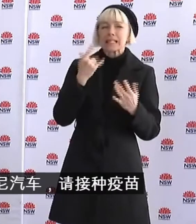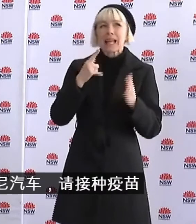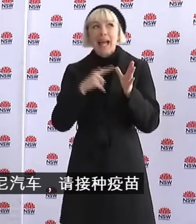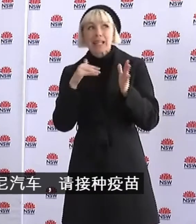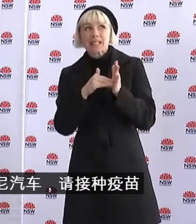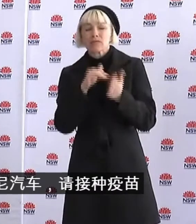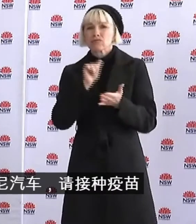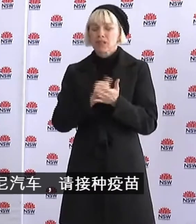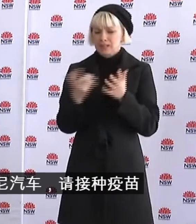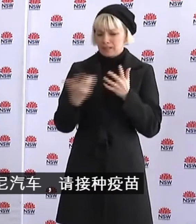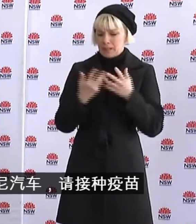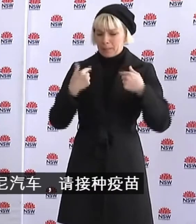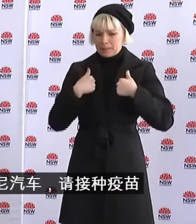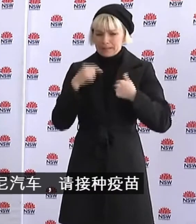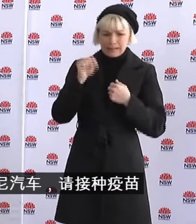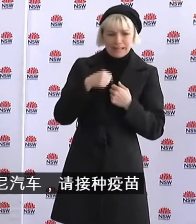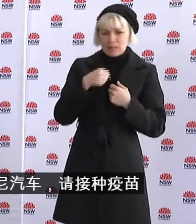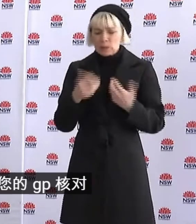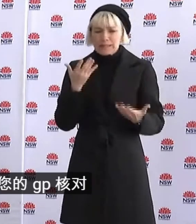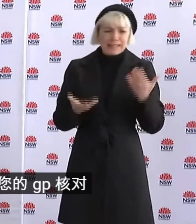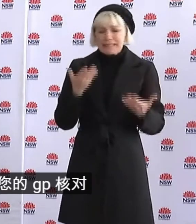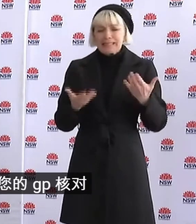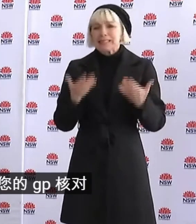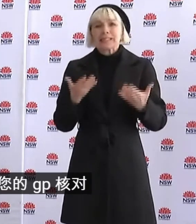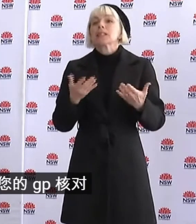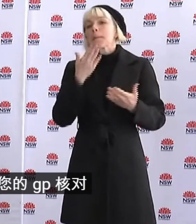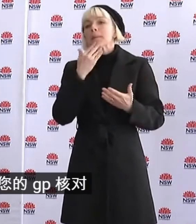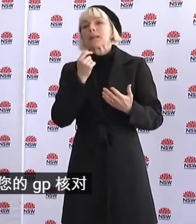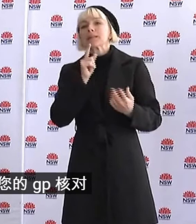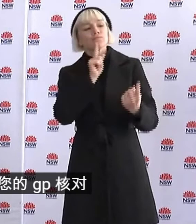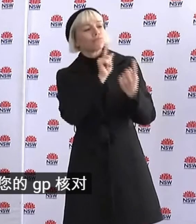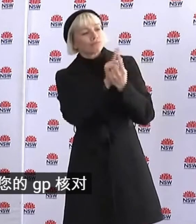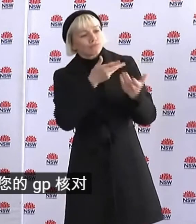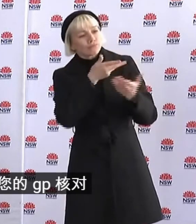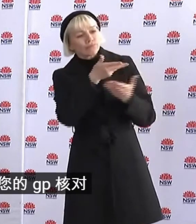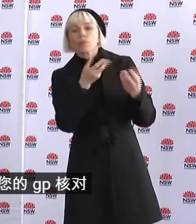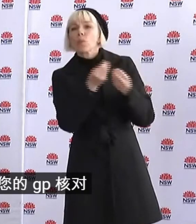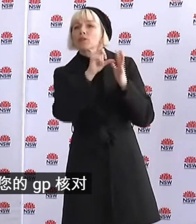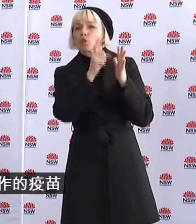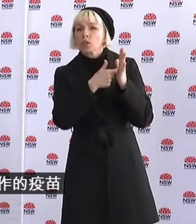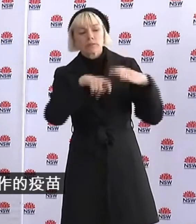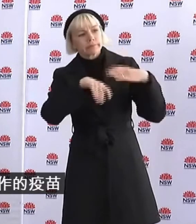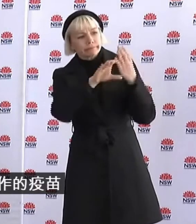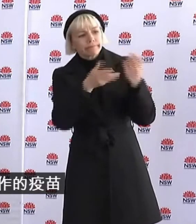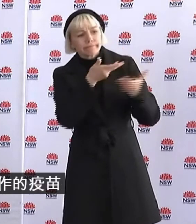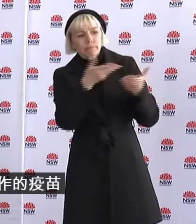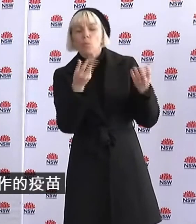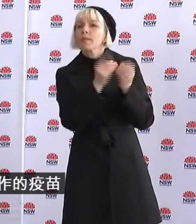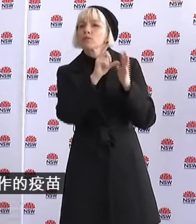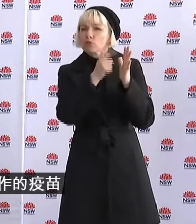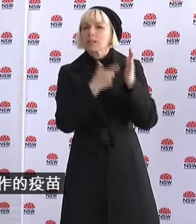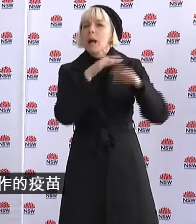under 40 and you want the AstraZeneca, please check with your GP. If your GP gives you the green light, please get the